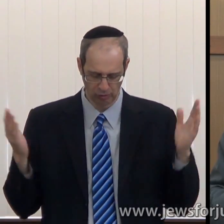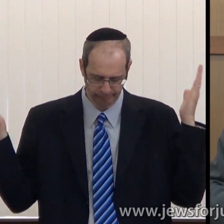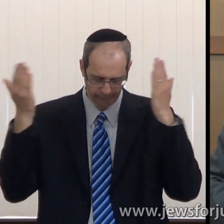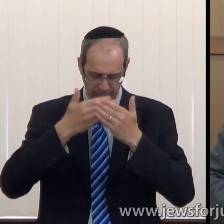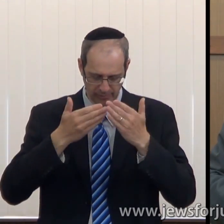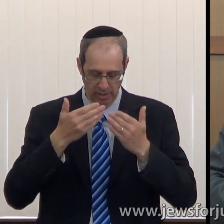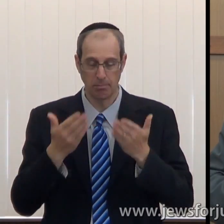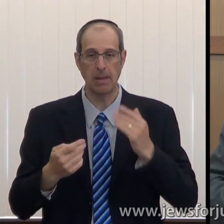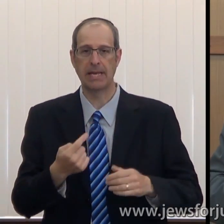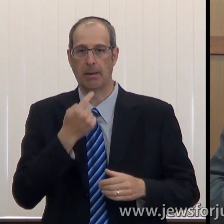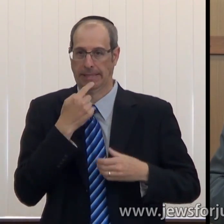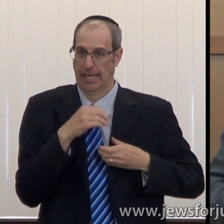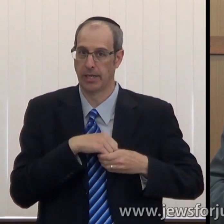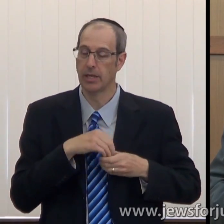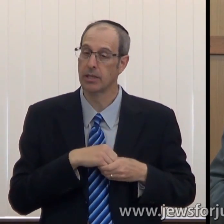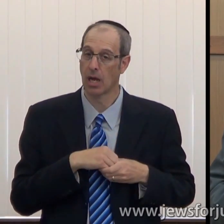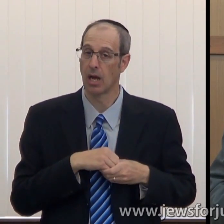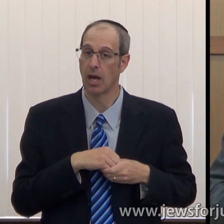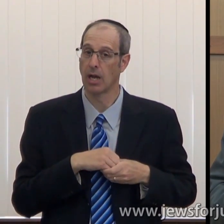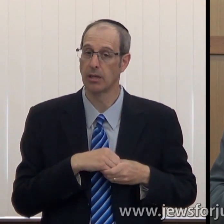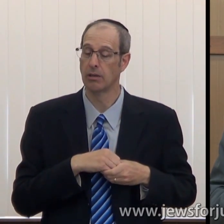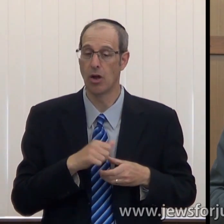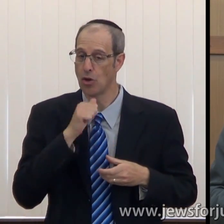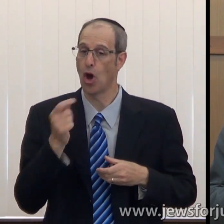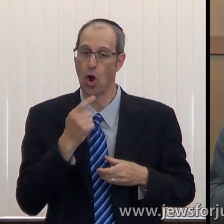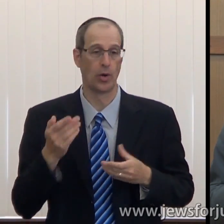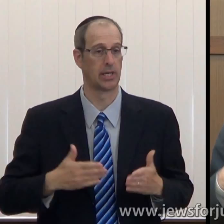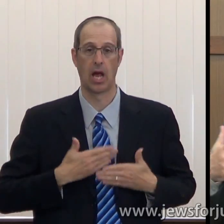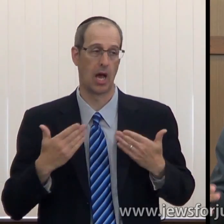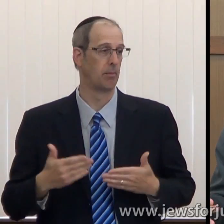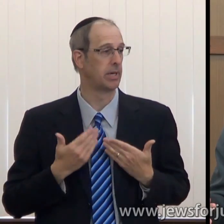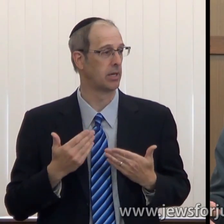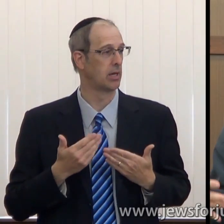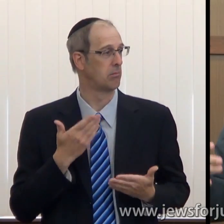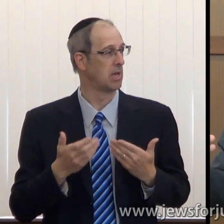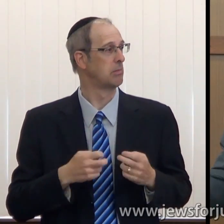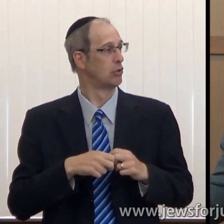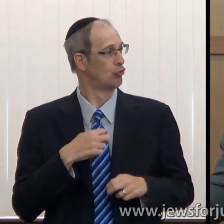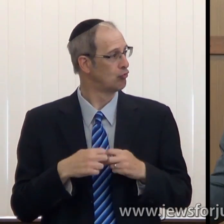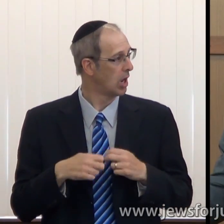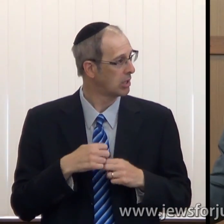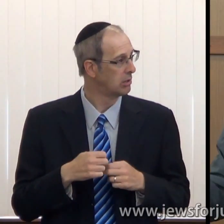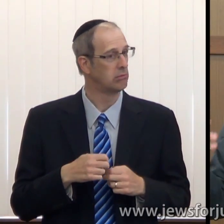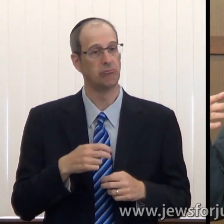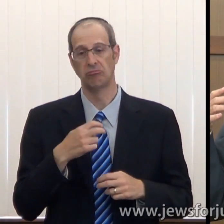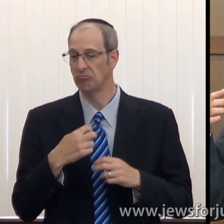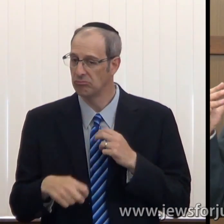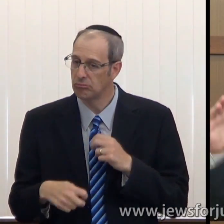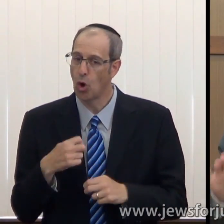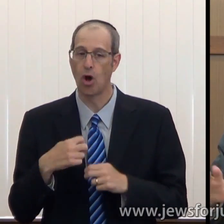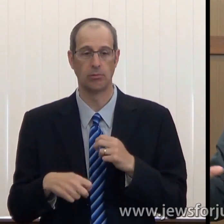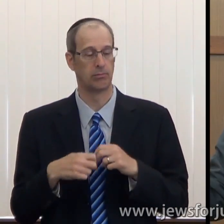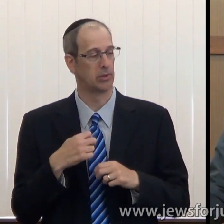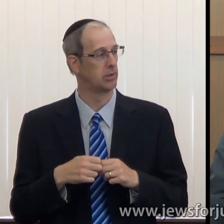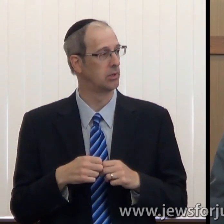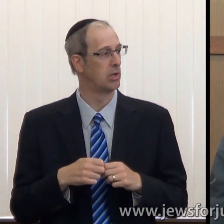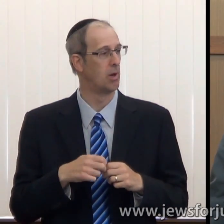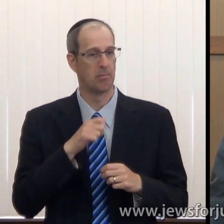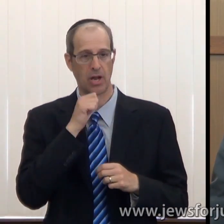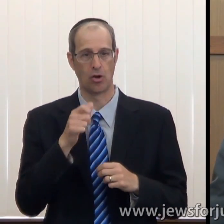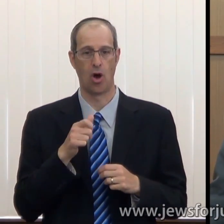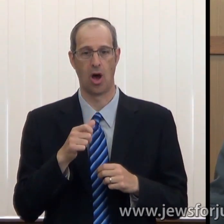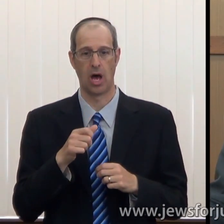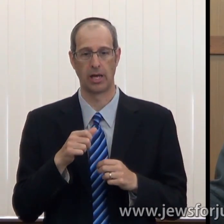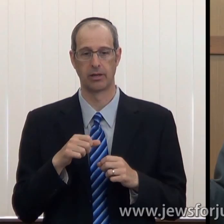upset inside. They may not always be happy. They may be struggling. It may be difficult, but they don't fall apart.